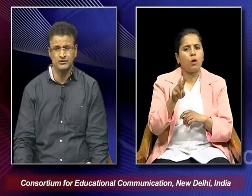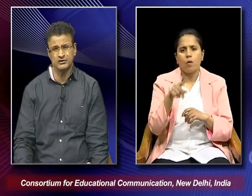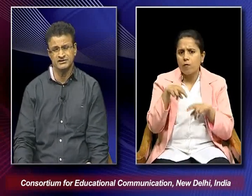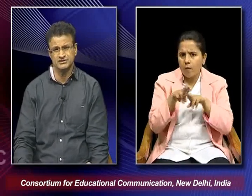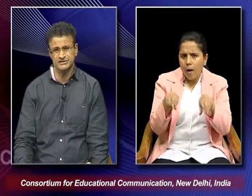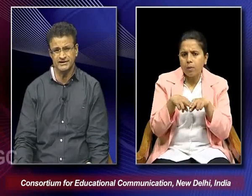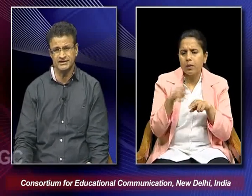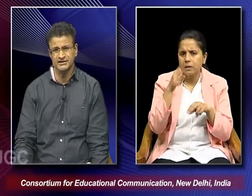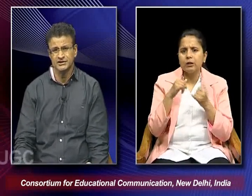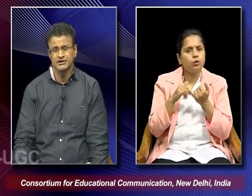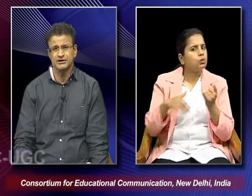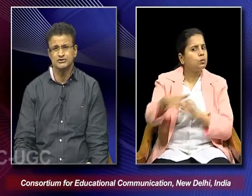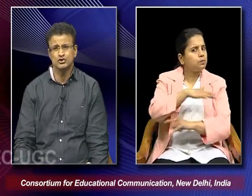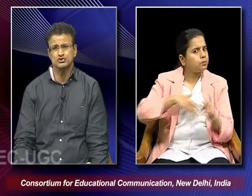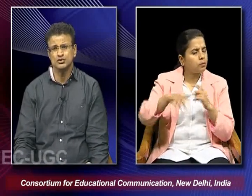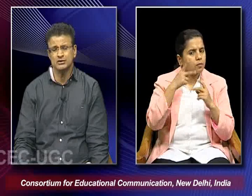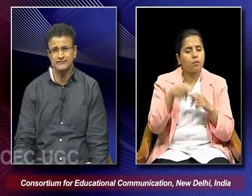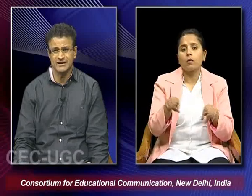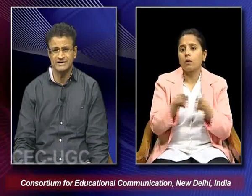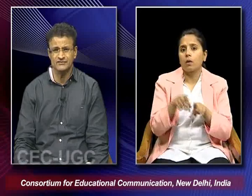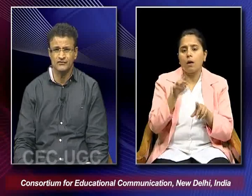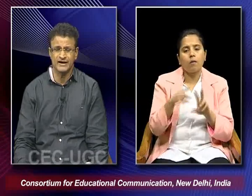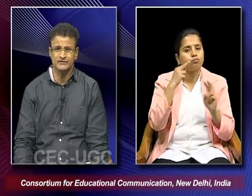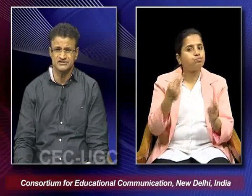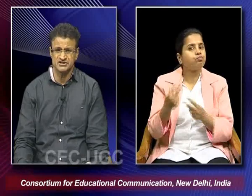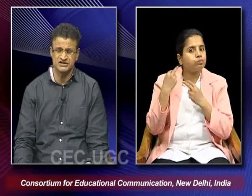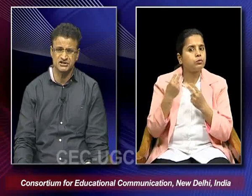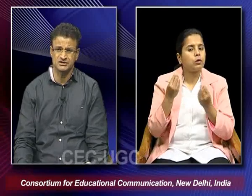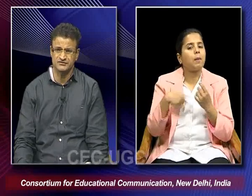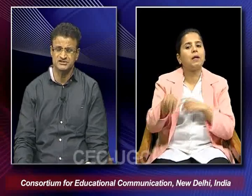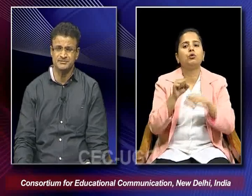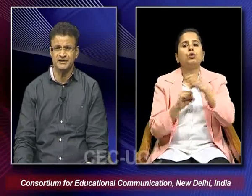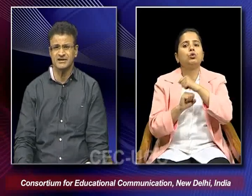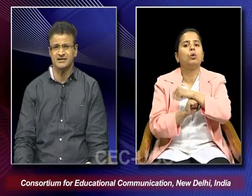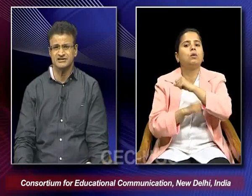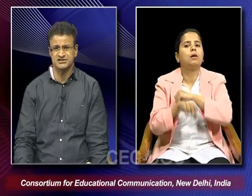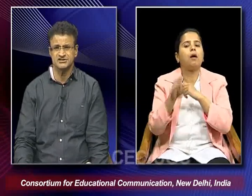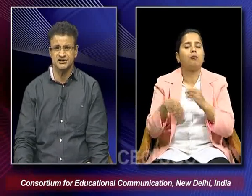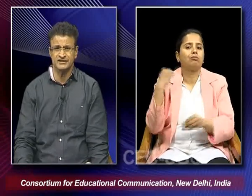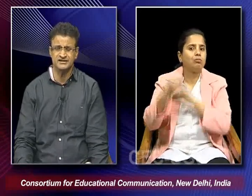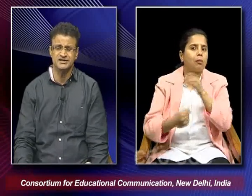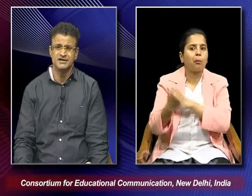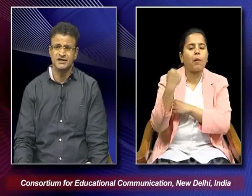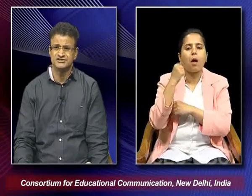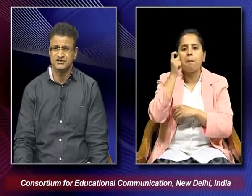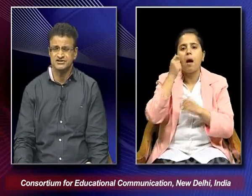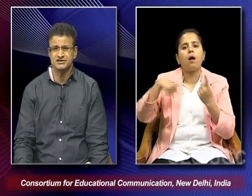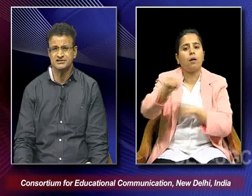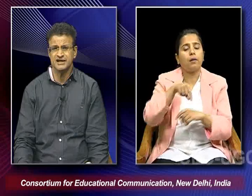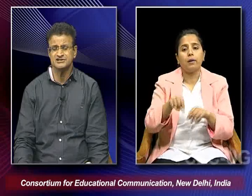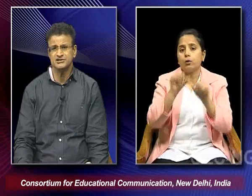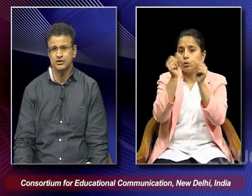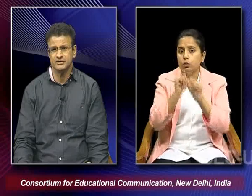family or in the society is also reflective of a kind of a structure which is a patriarchal structure, and this structure